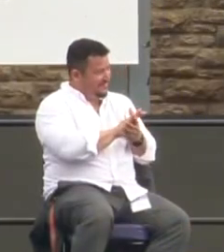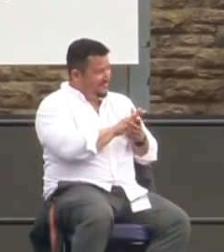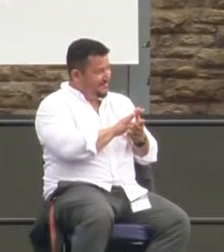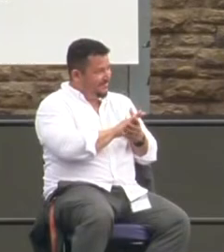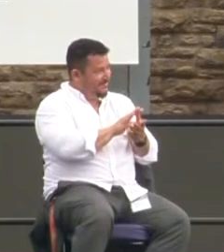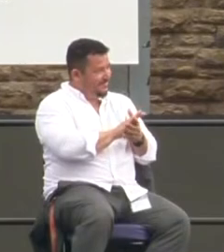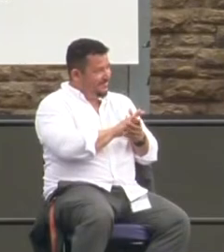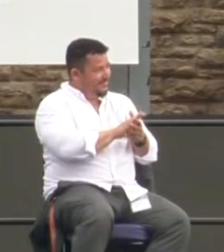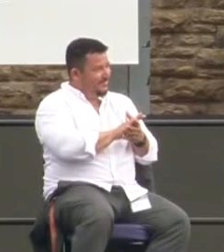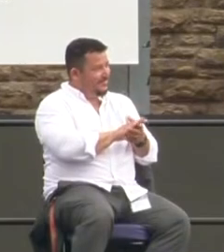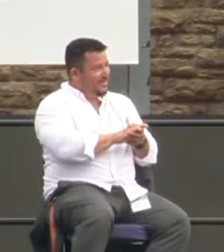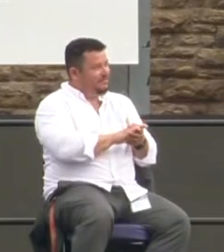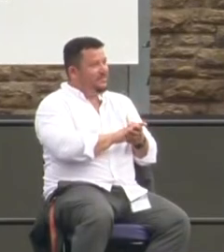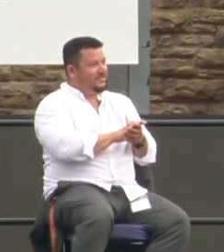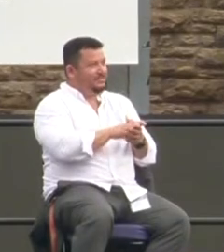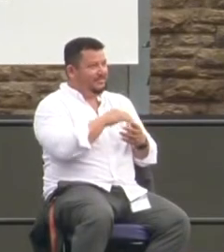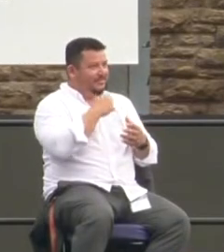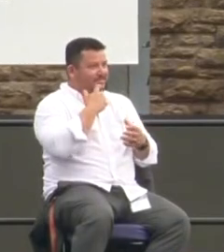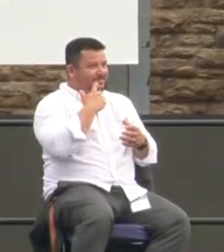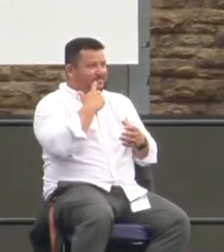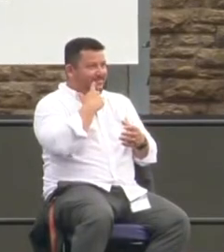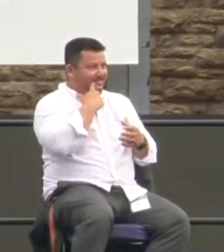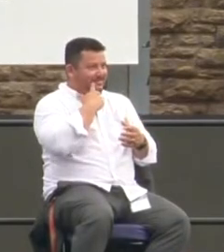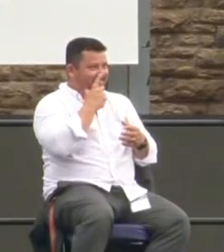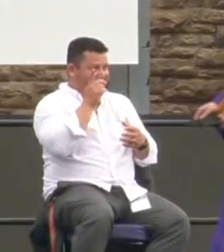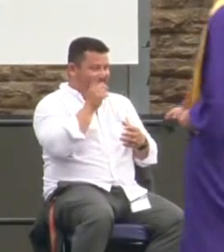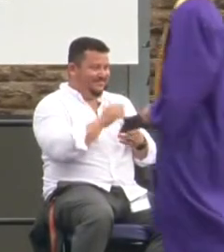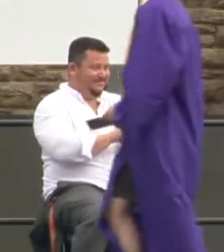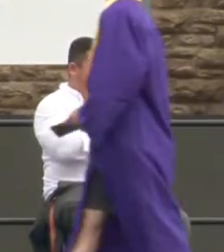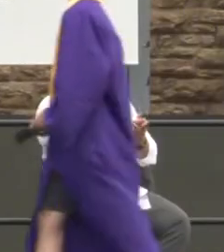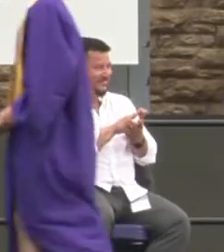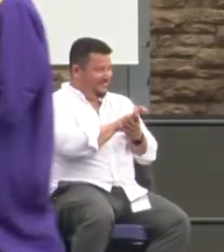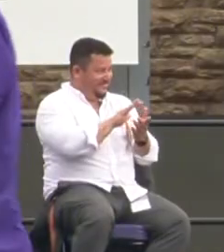Geraldine Candela Bermudez.